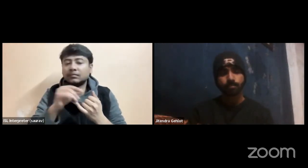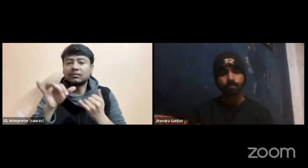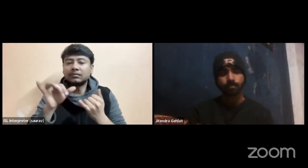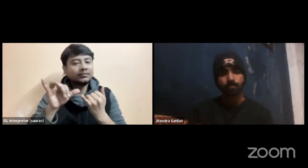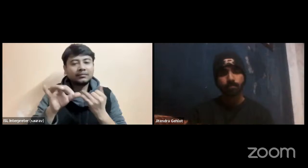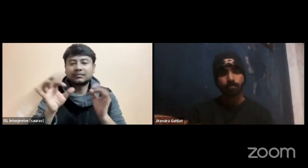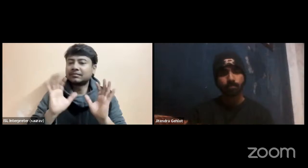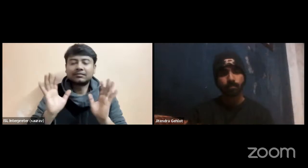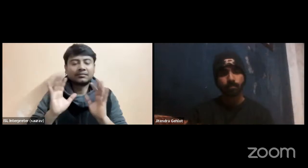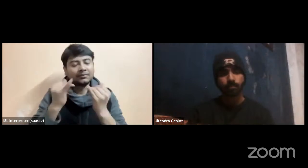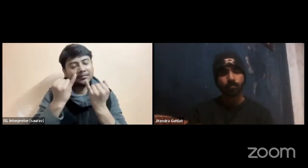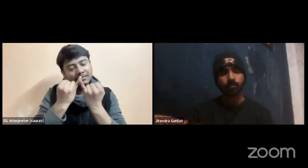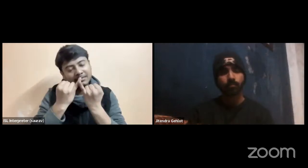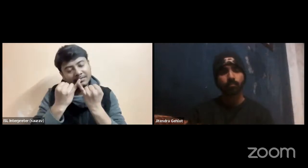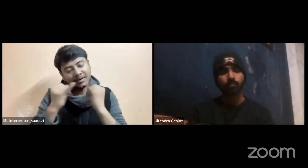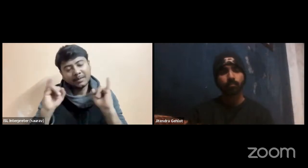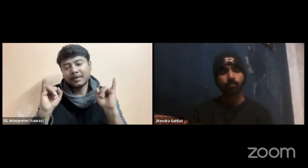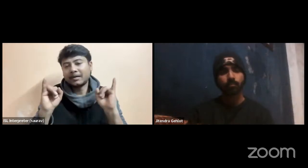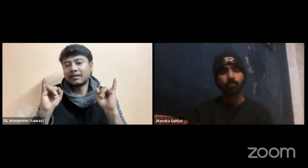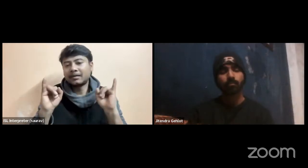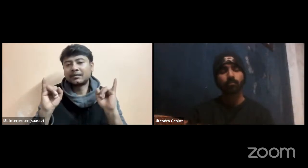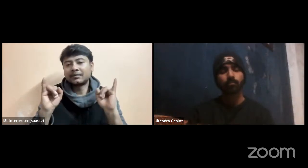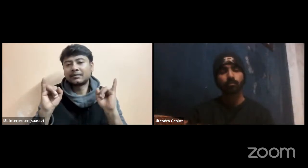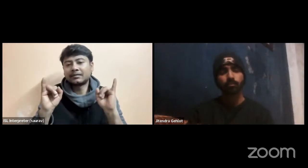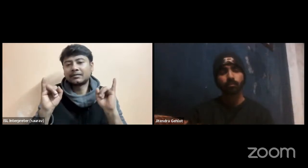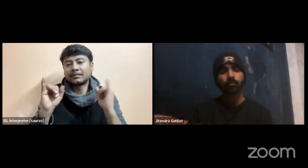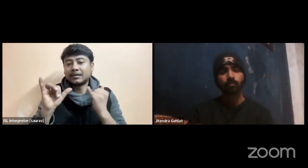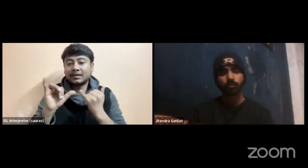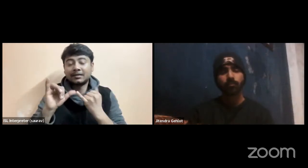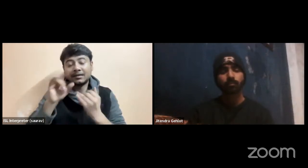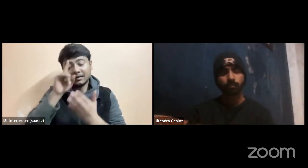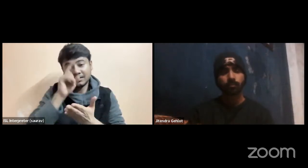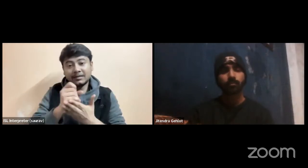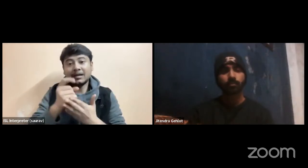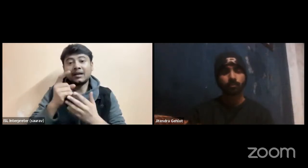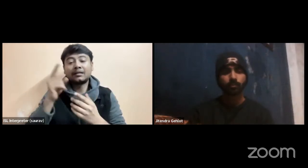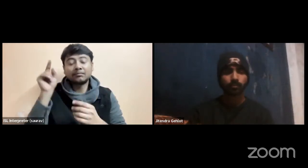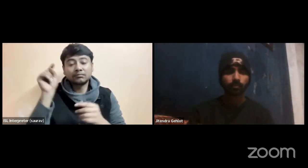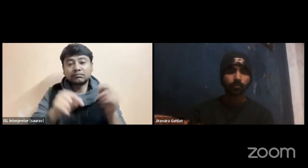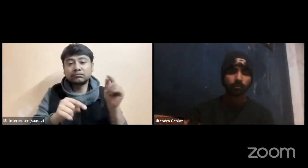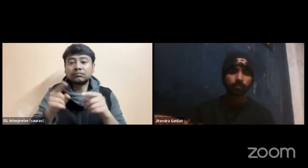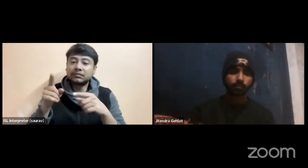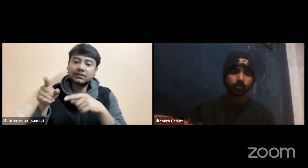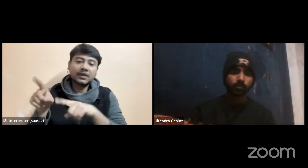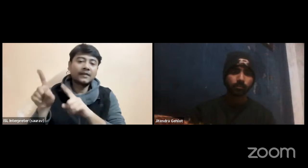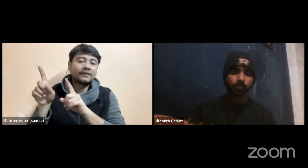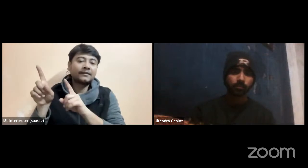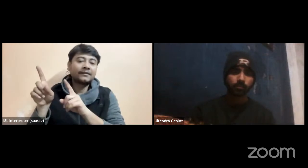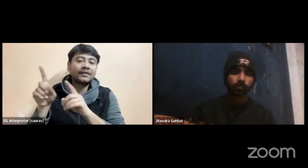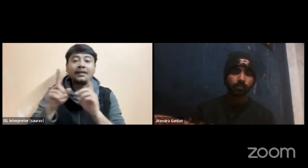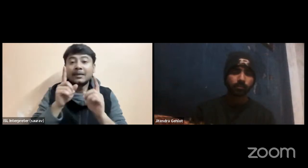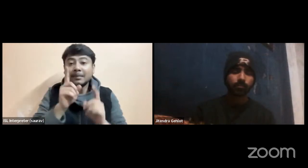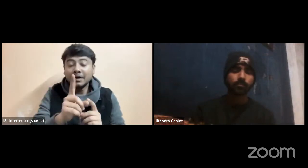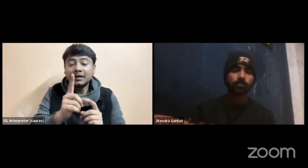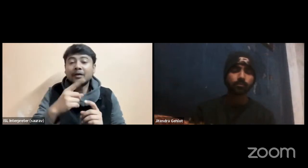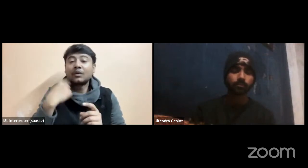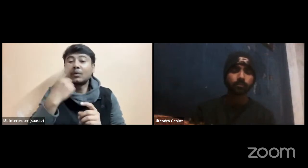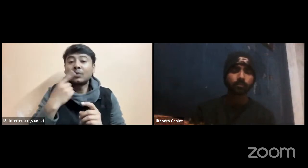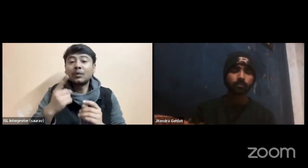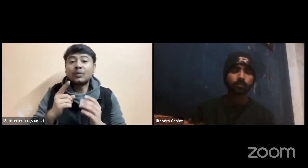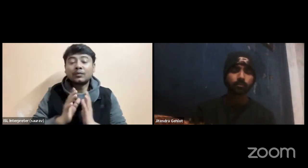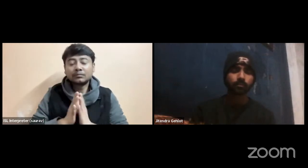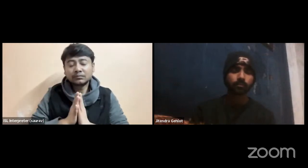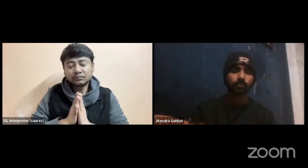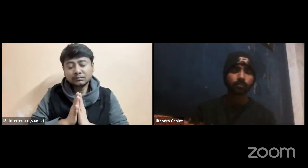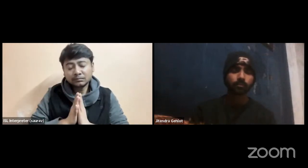But Krishna, he gets bound. He comes under the control of love of his devotees. So when